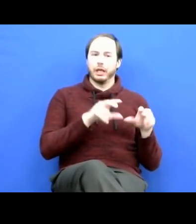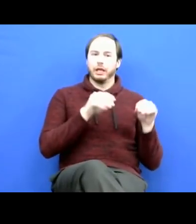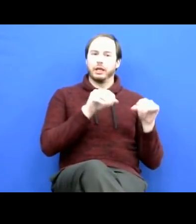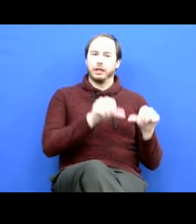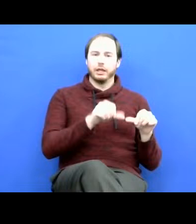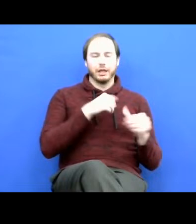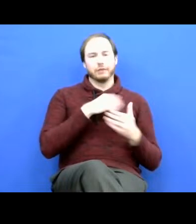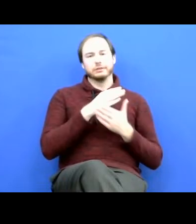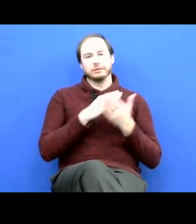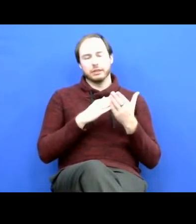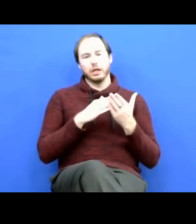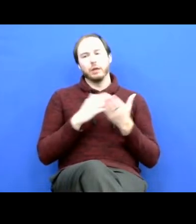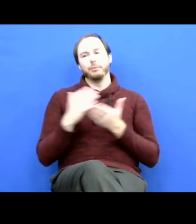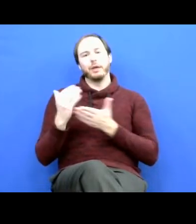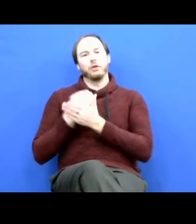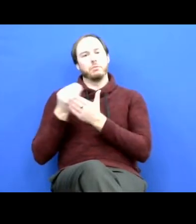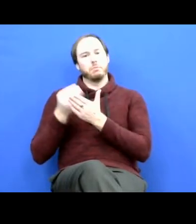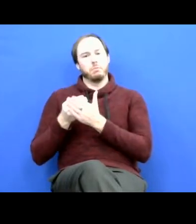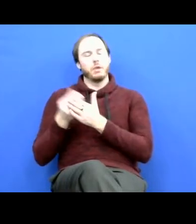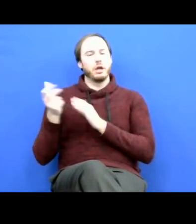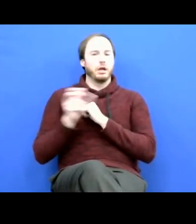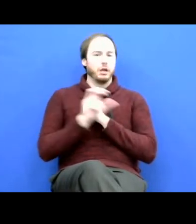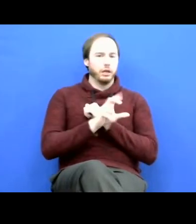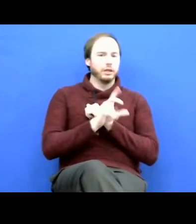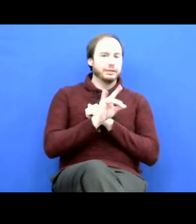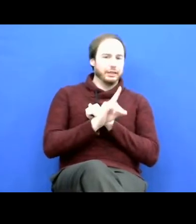additional revenues.